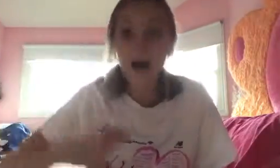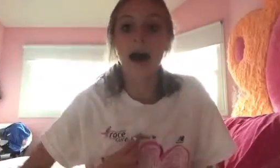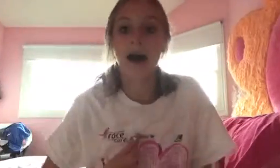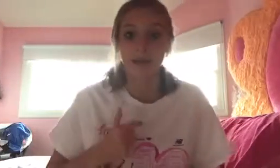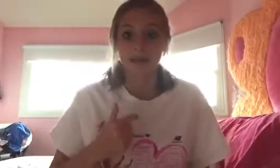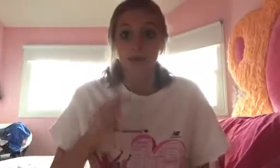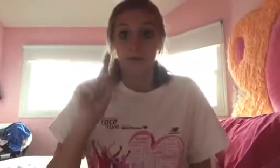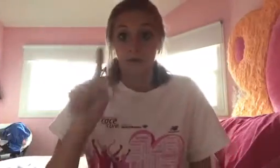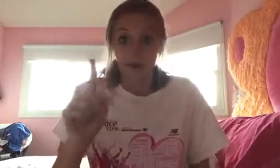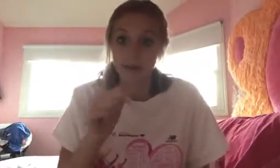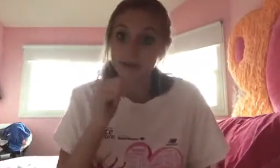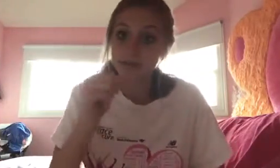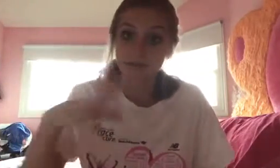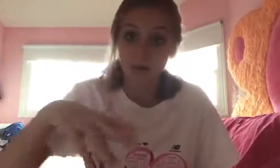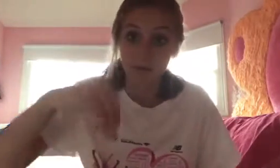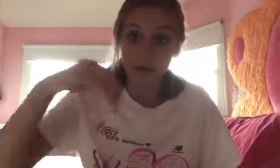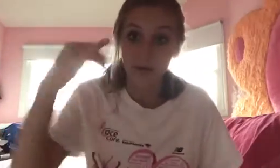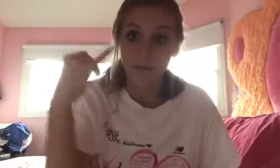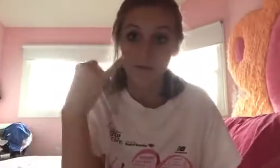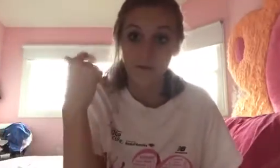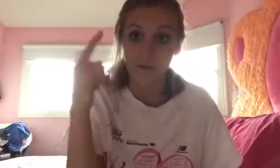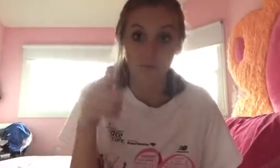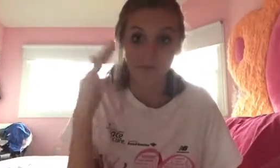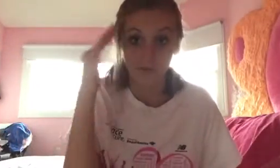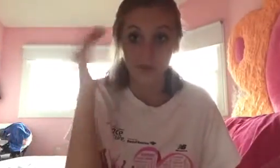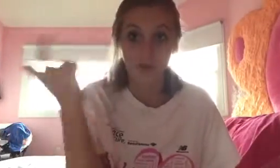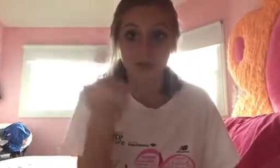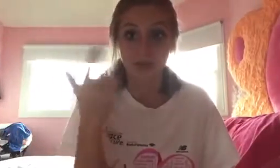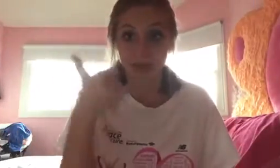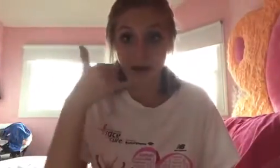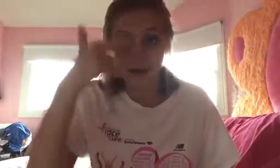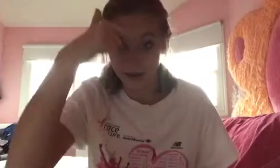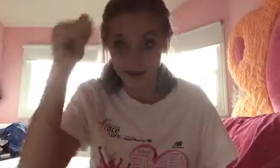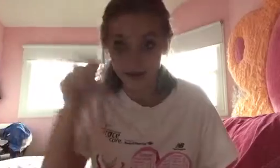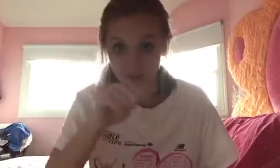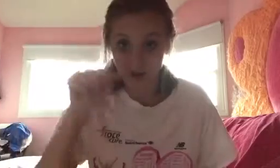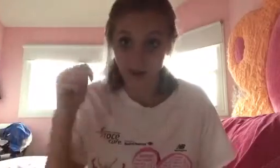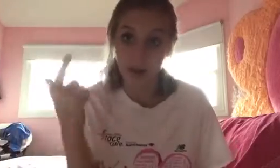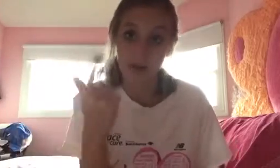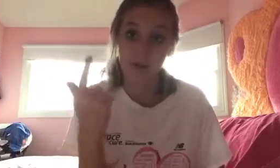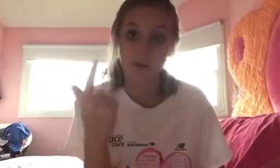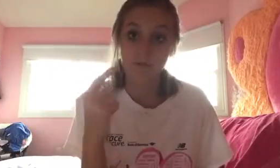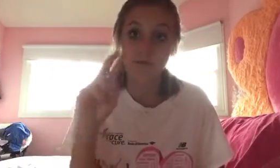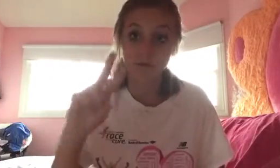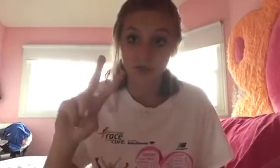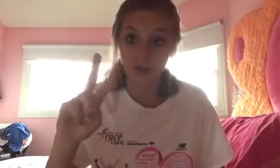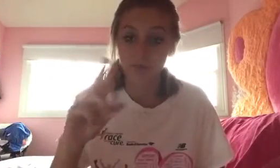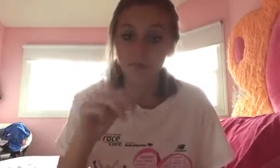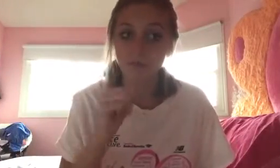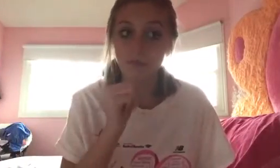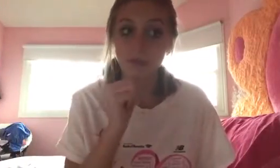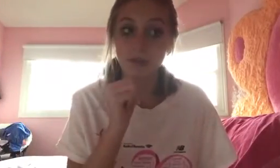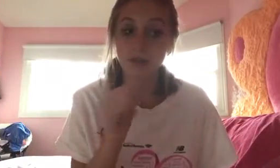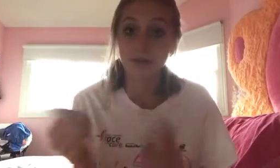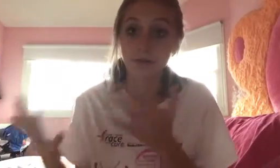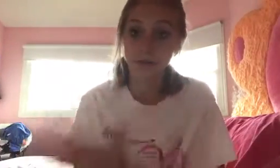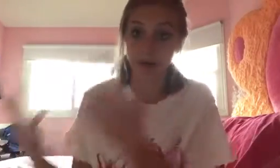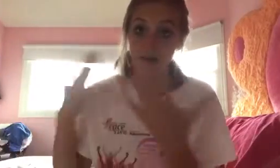Because one, don't pick up the phone. You know he's only calling because he's drunk and alone. Two, don't let him